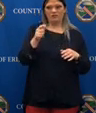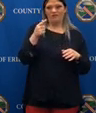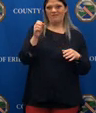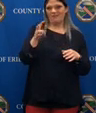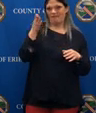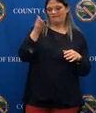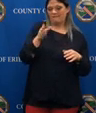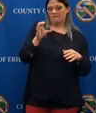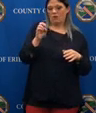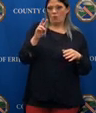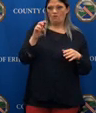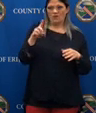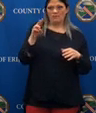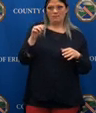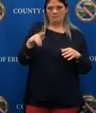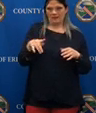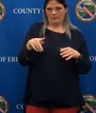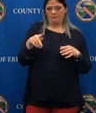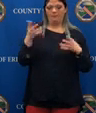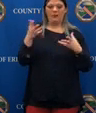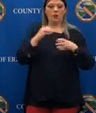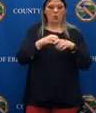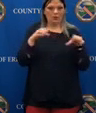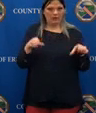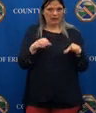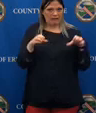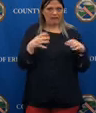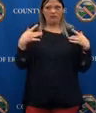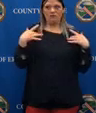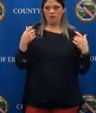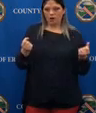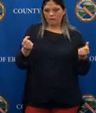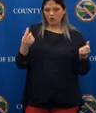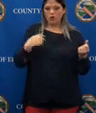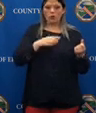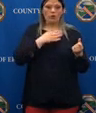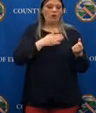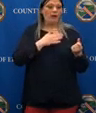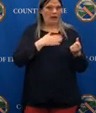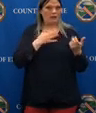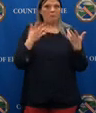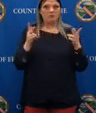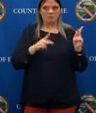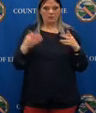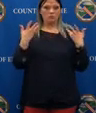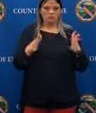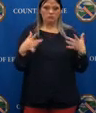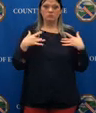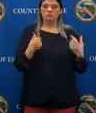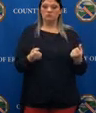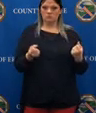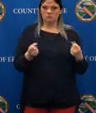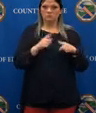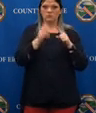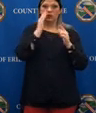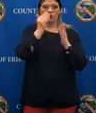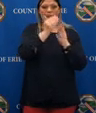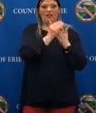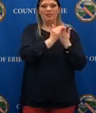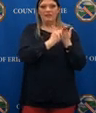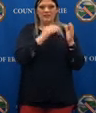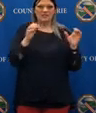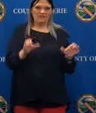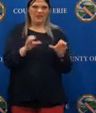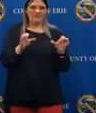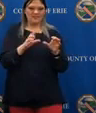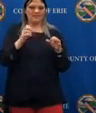erie.gov/COVID map for the latest, including active cases and recovered. We are very glad that people have recovered, but it will give you a listing of active cases. And you